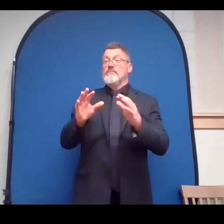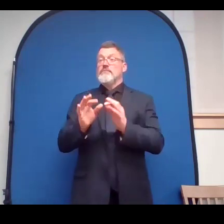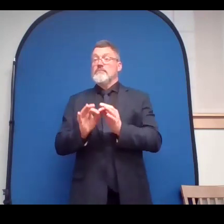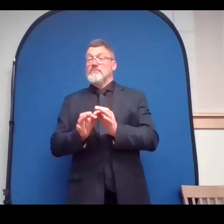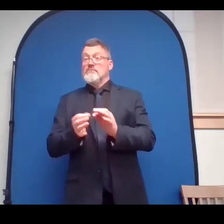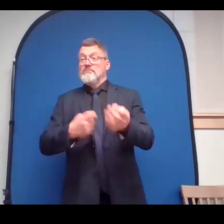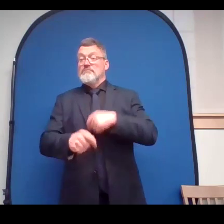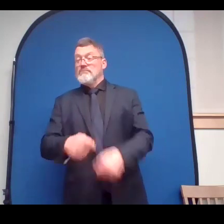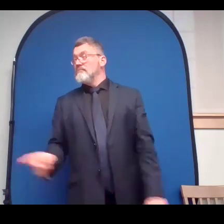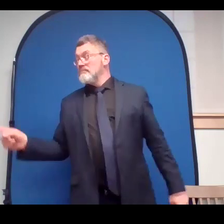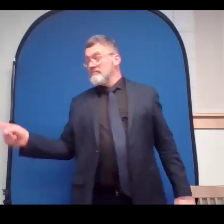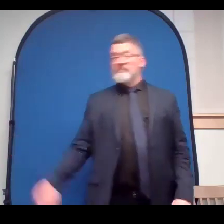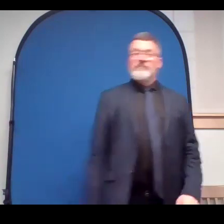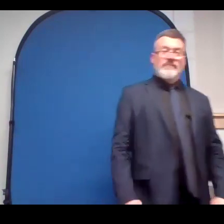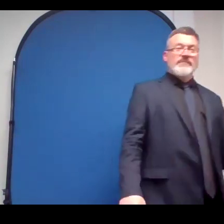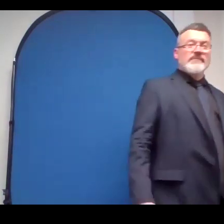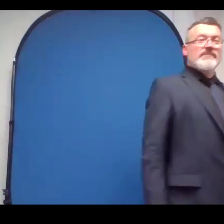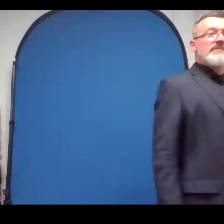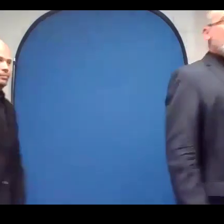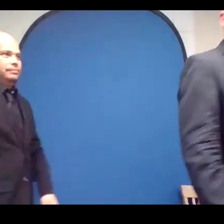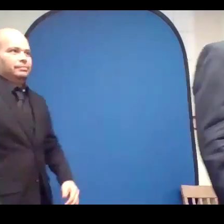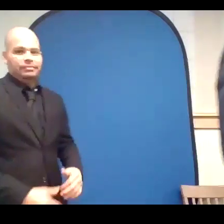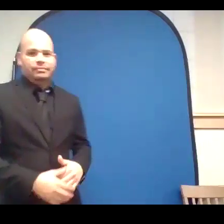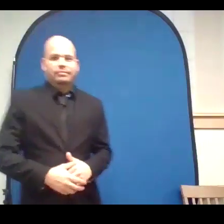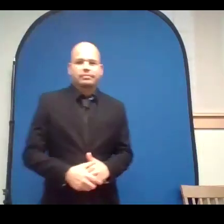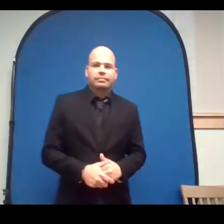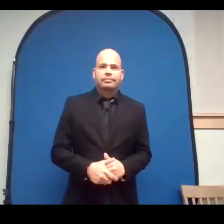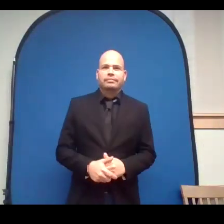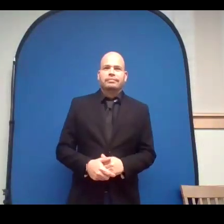would they know about it? Did you know this information?